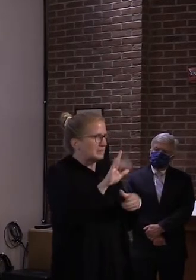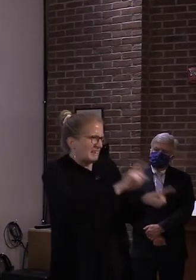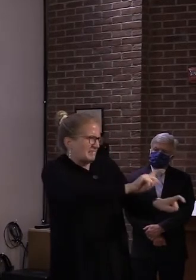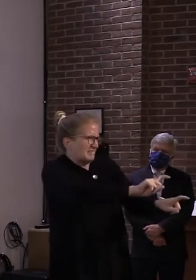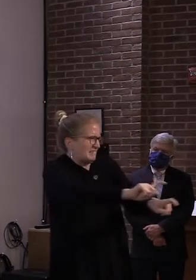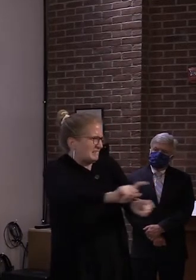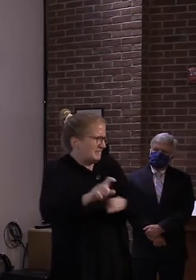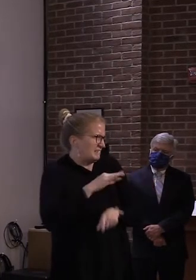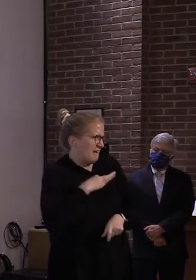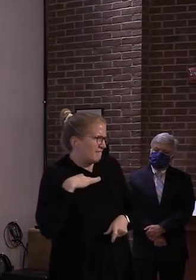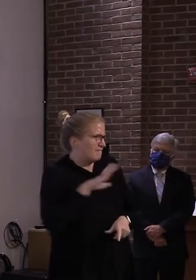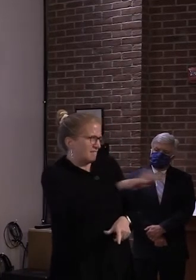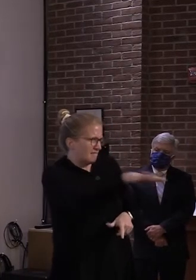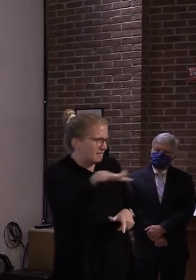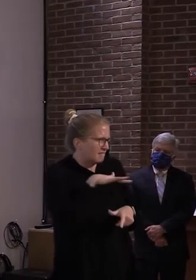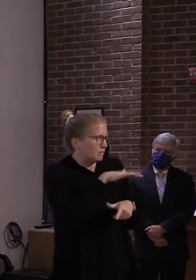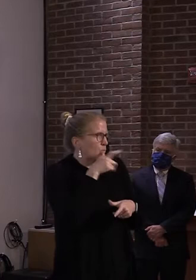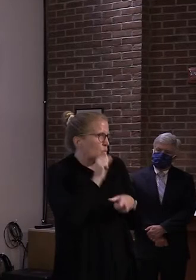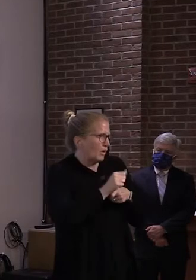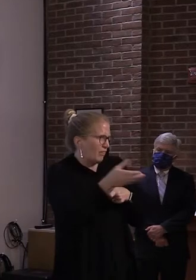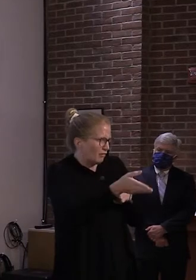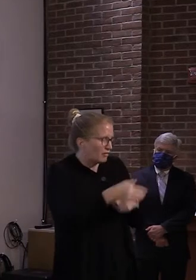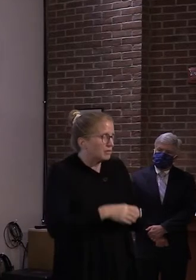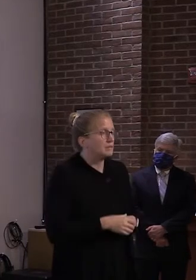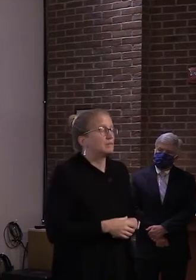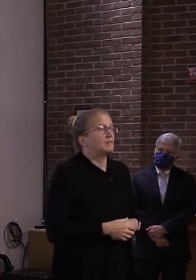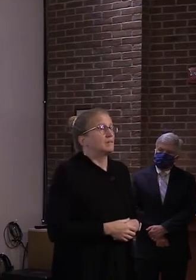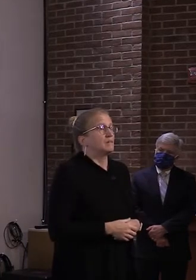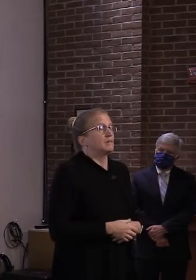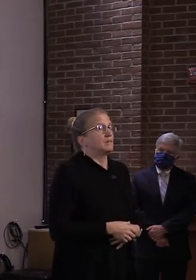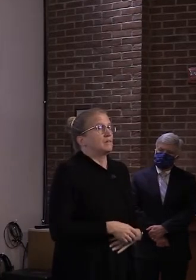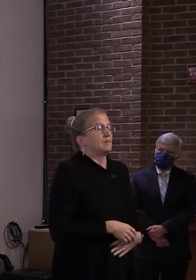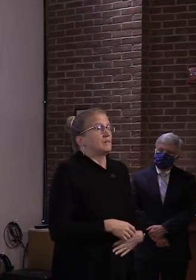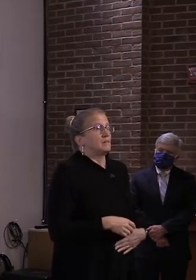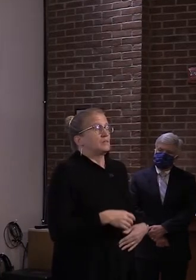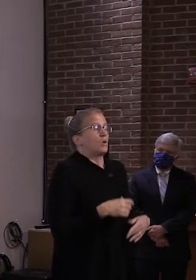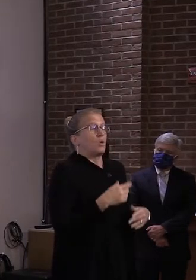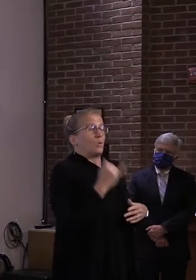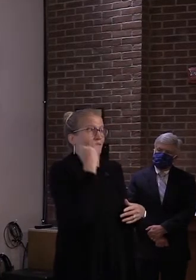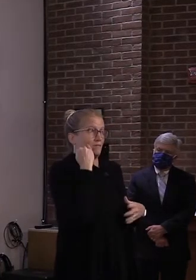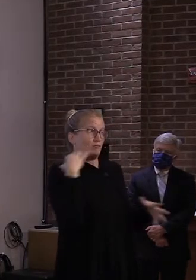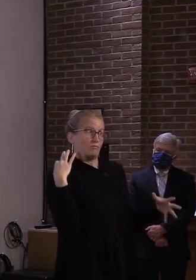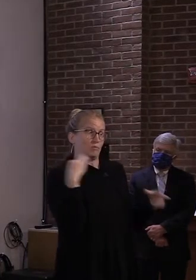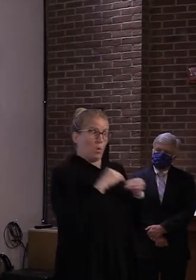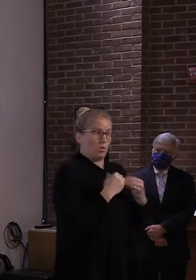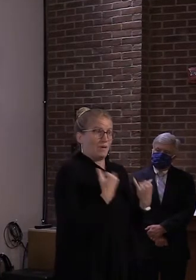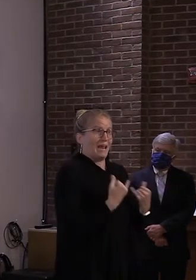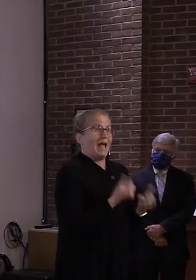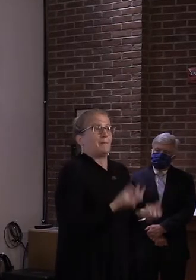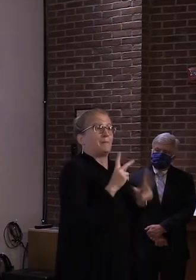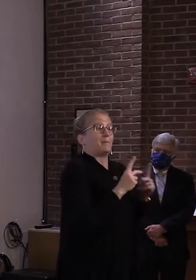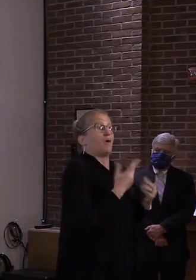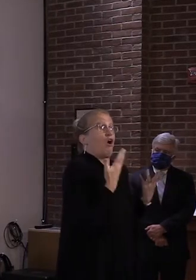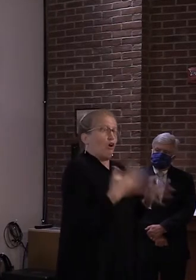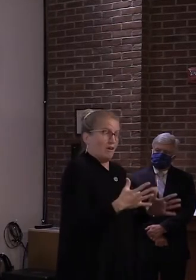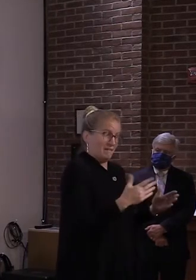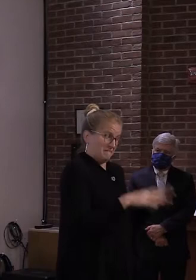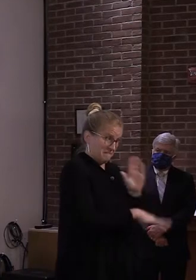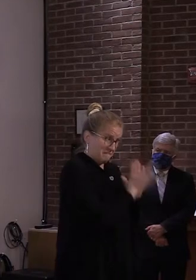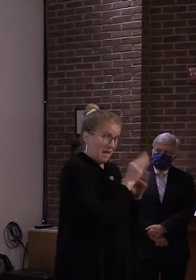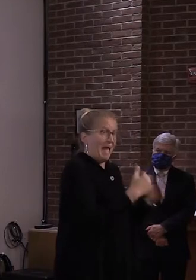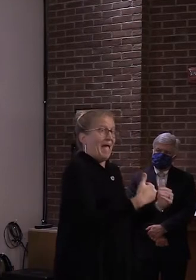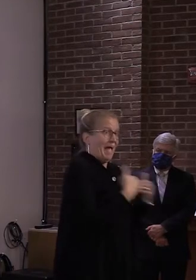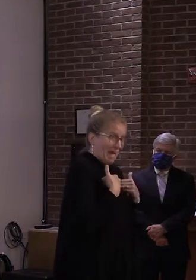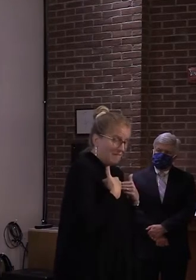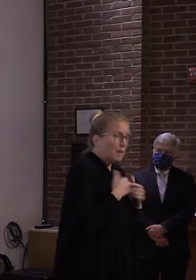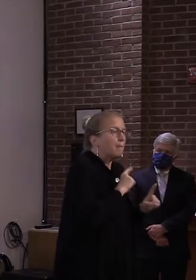number of people total in the outbreak, cases plus contacts, is 22. But again, that's before we